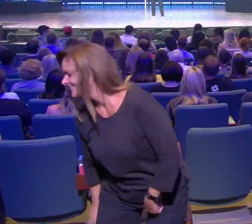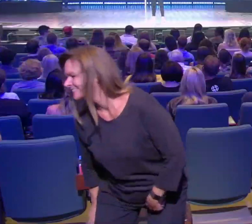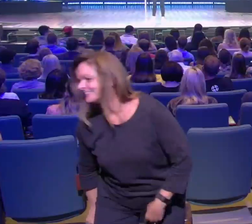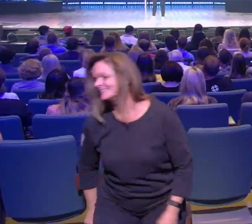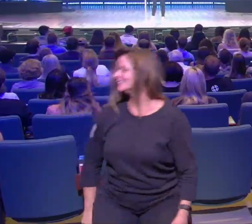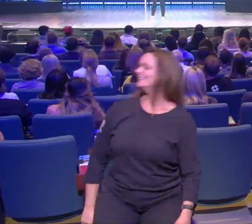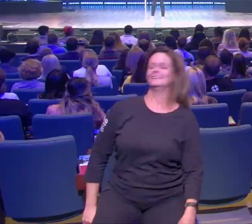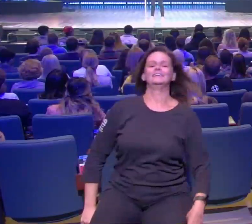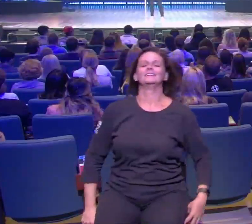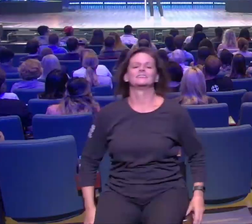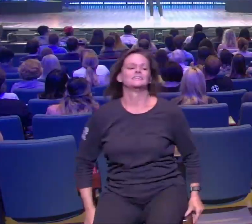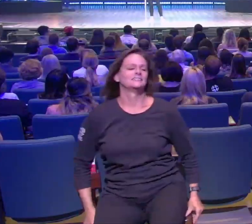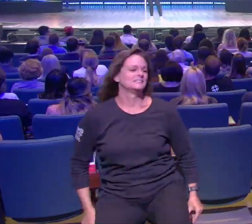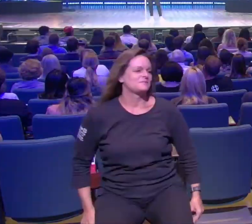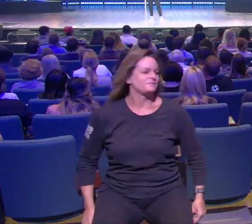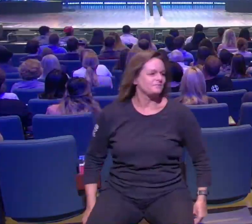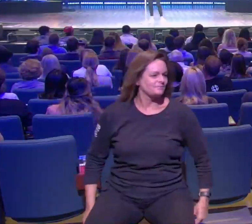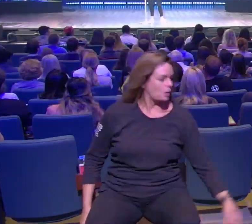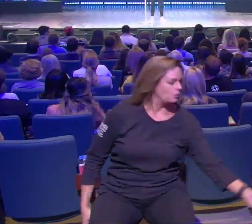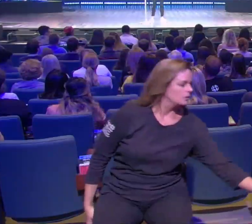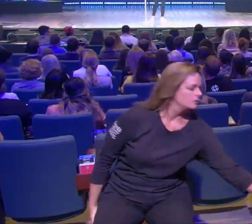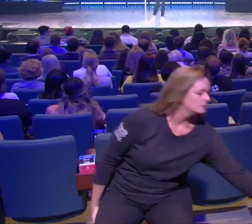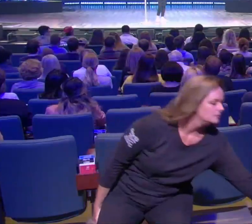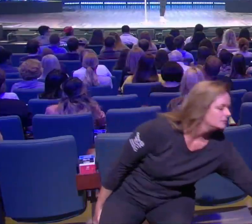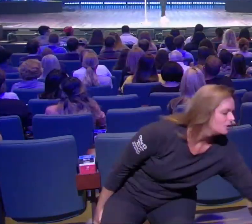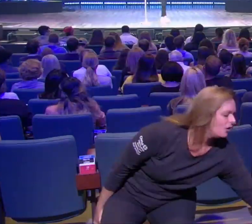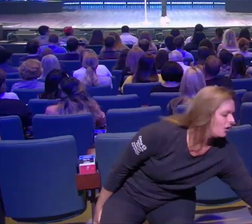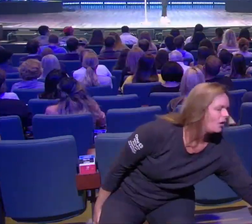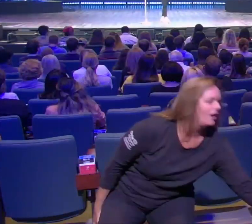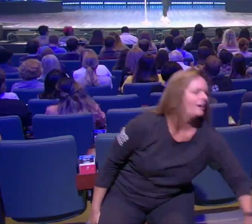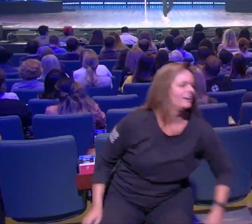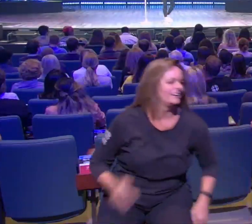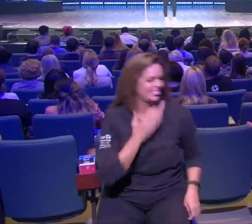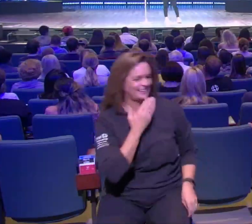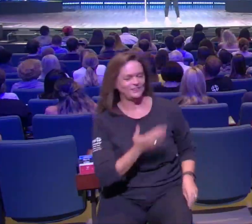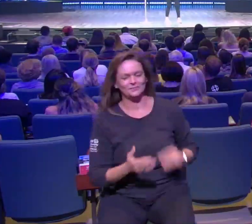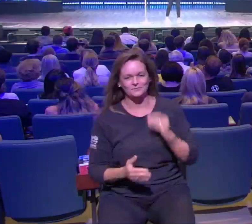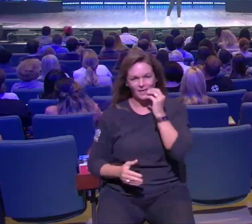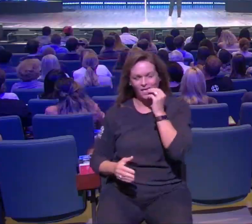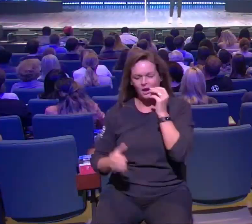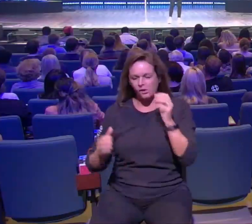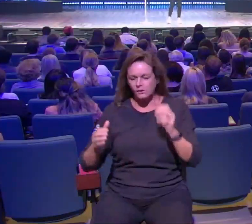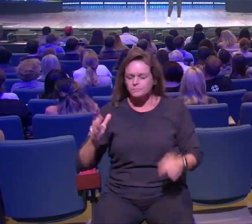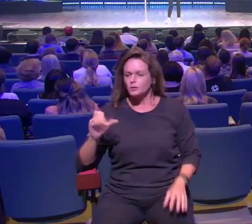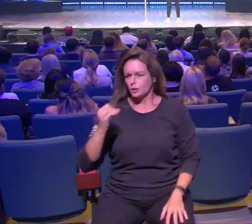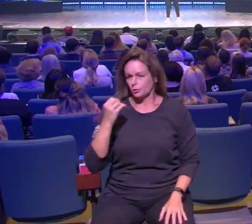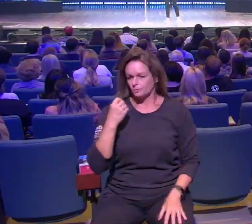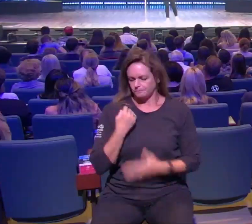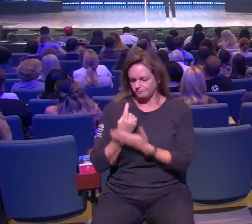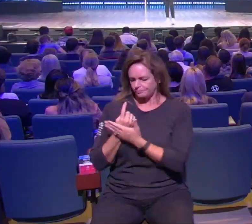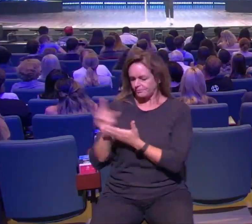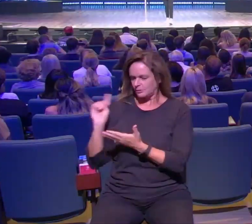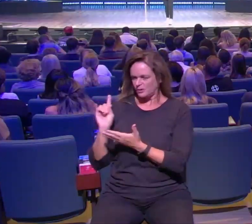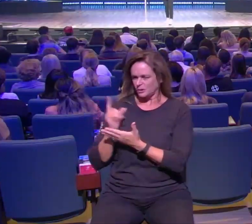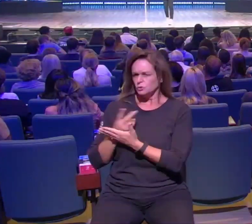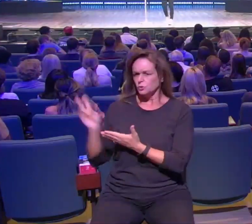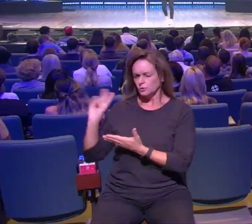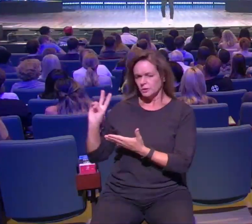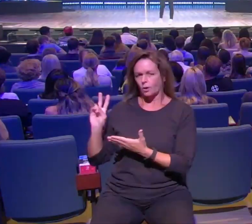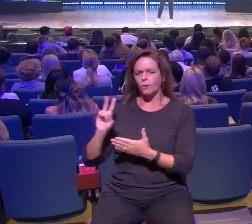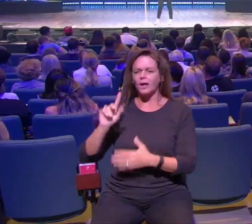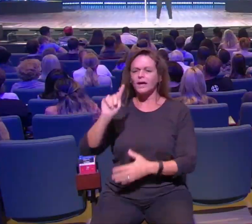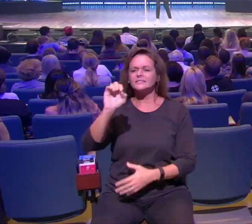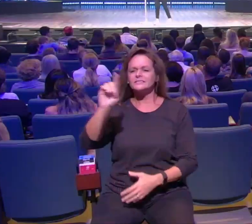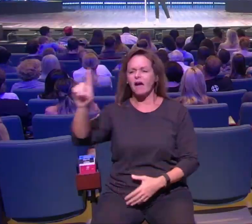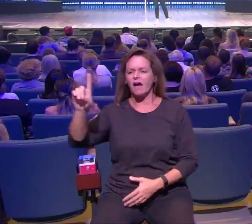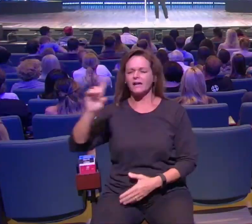You know, these last few weeks, Todd has been talking a lot about moments, right? And that there are some moments that actually stand